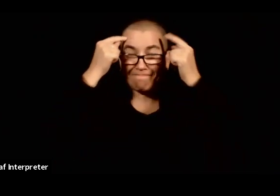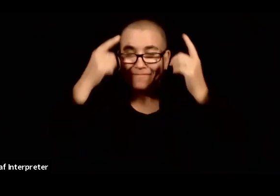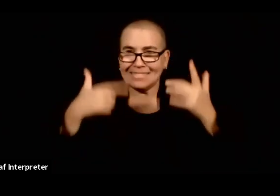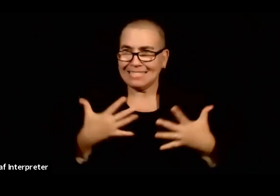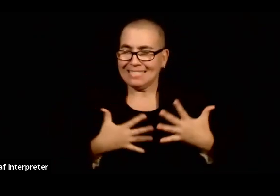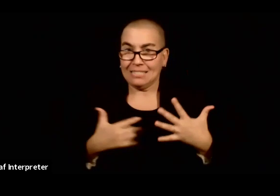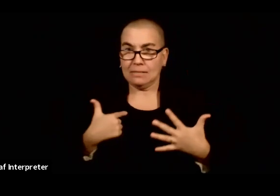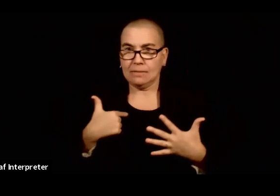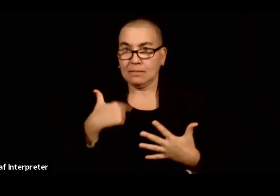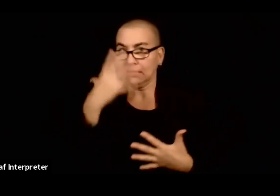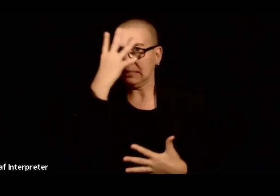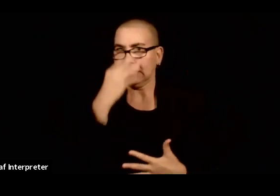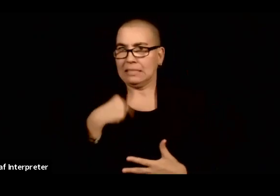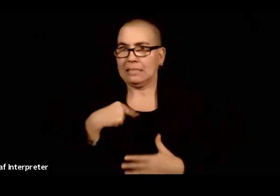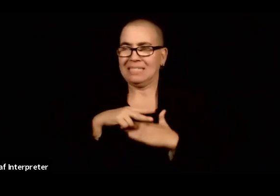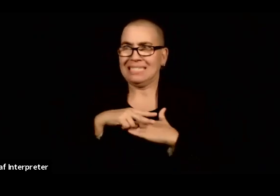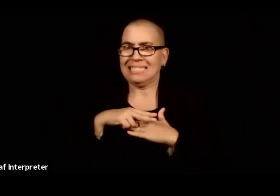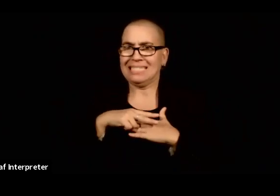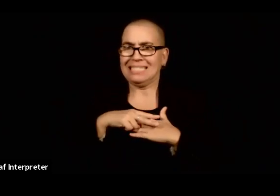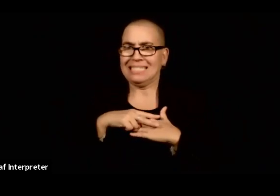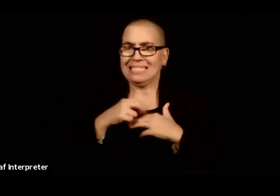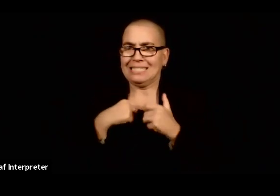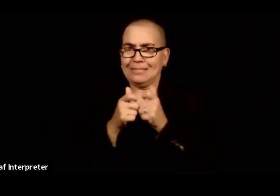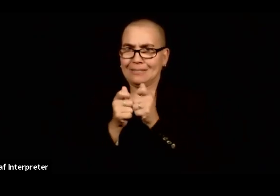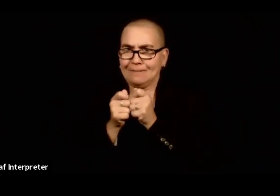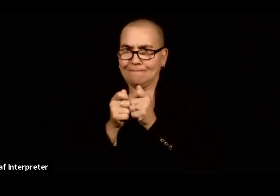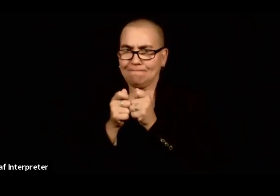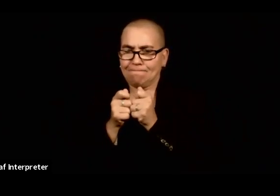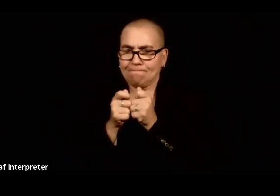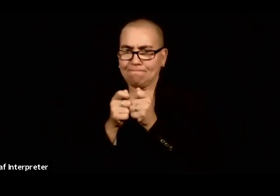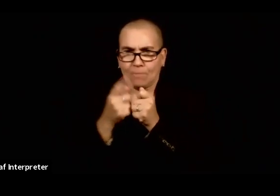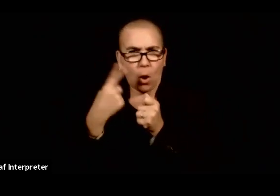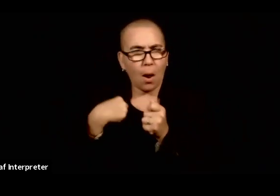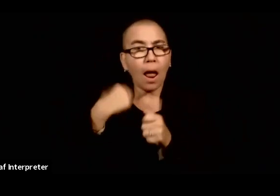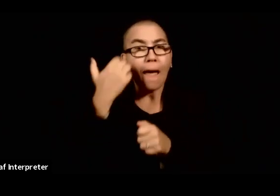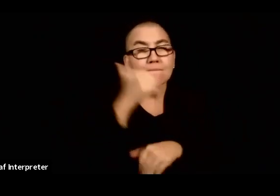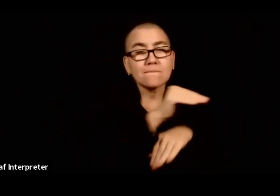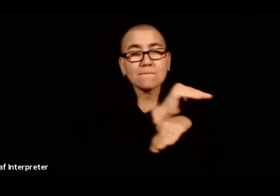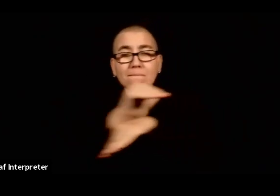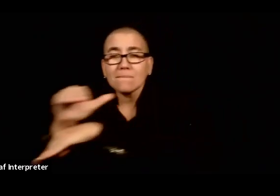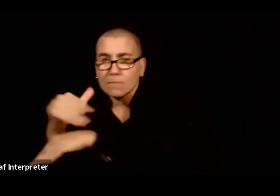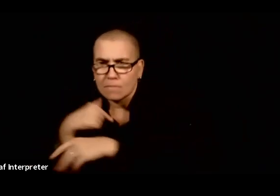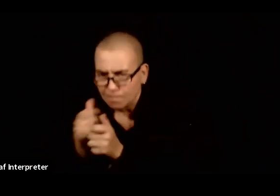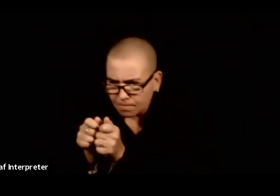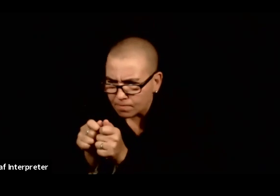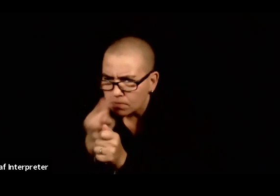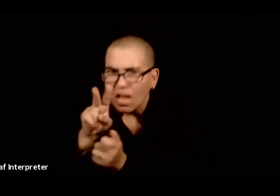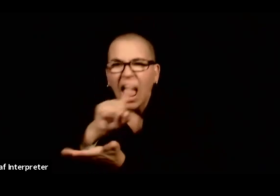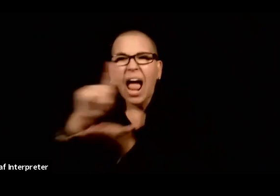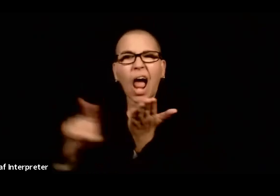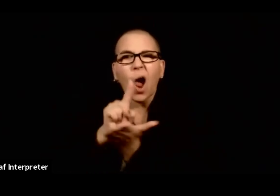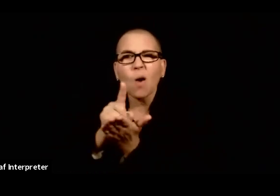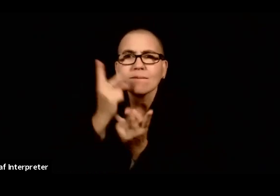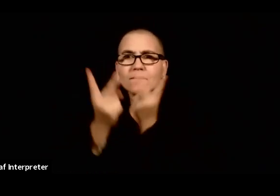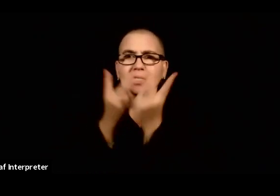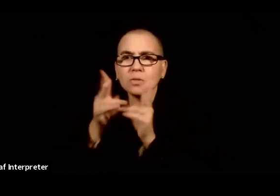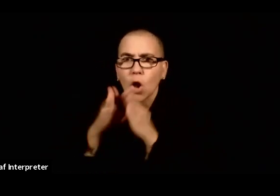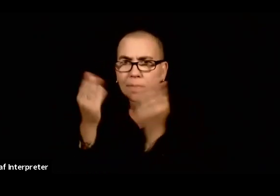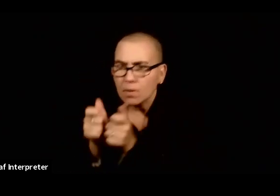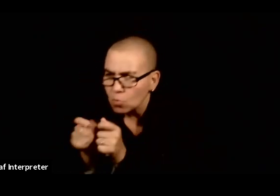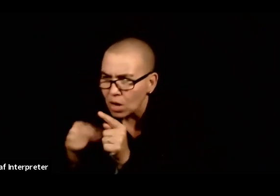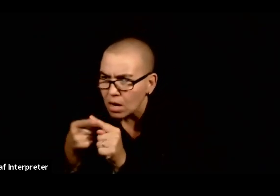open? In the morning, I awoke in tears. One night when I couldn't sleep, I went to my laptop and